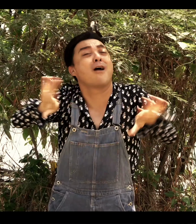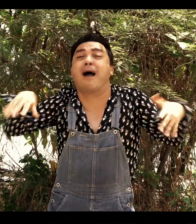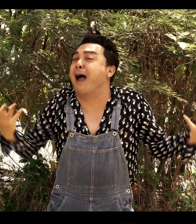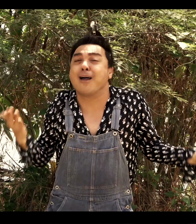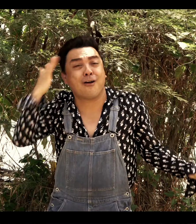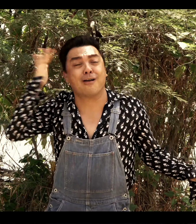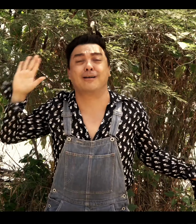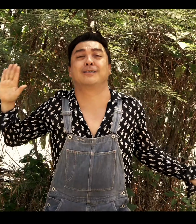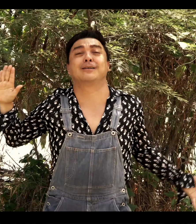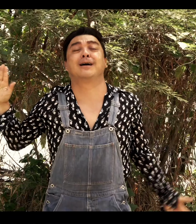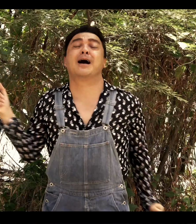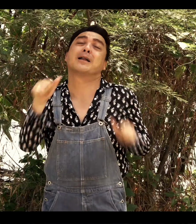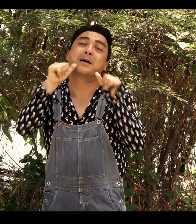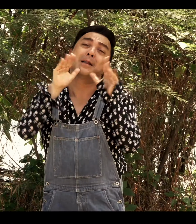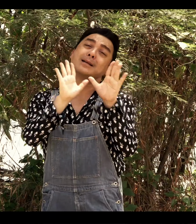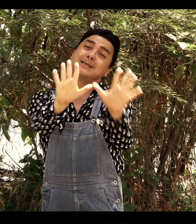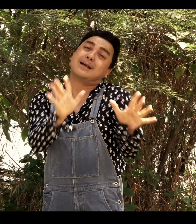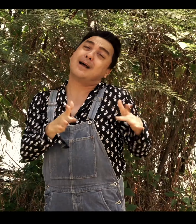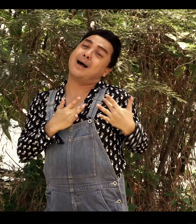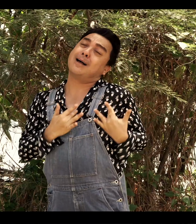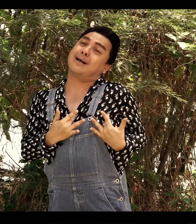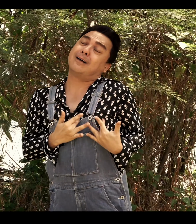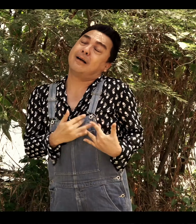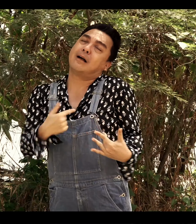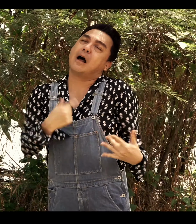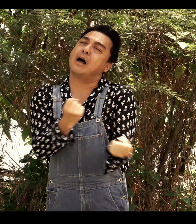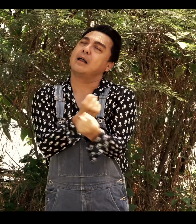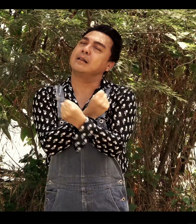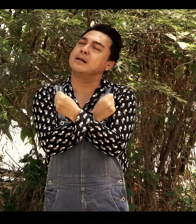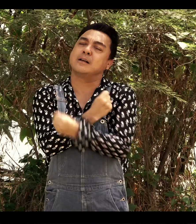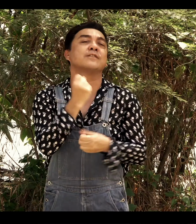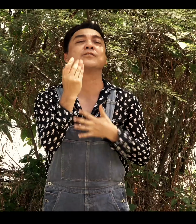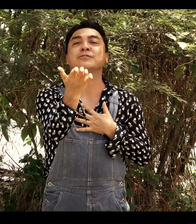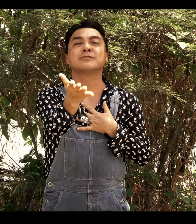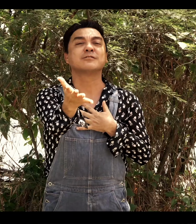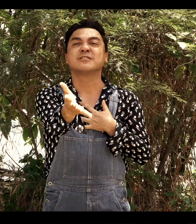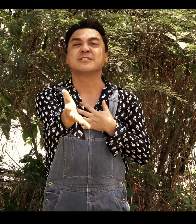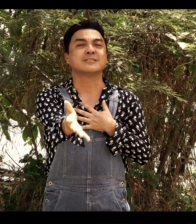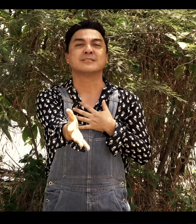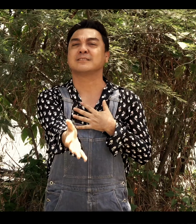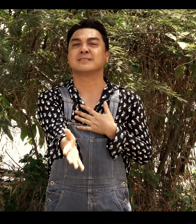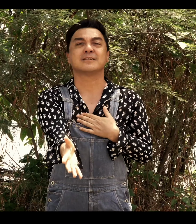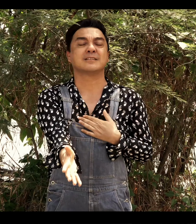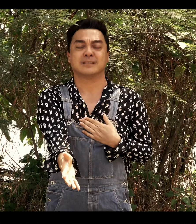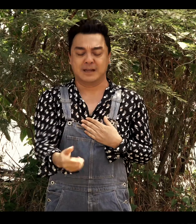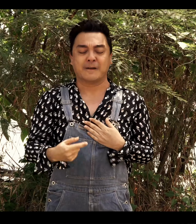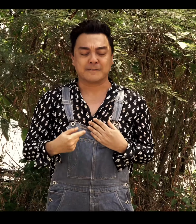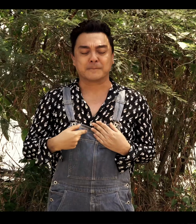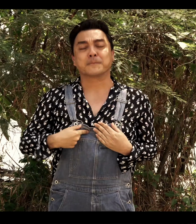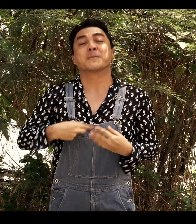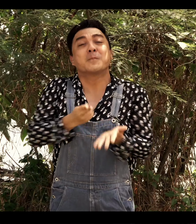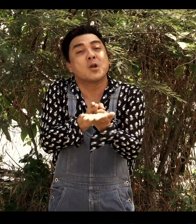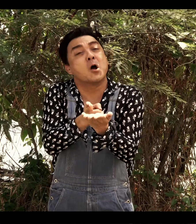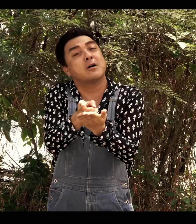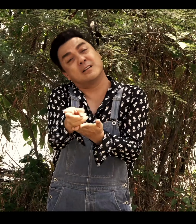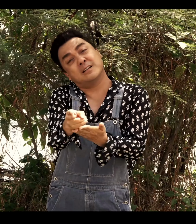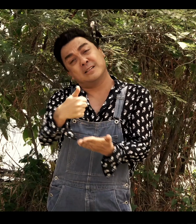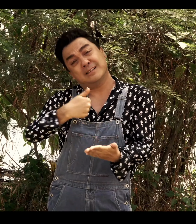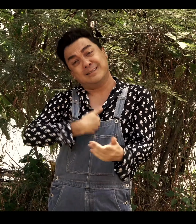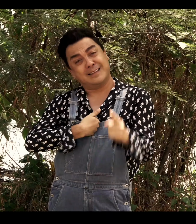back. Bless your heart, no, I love you for that. Honest and